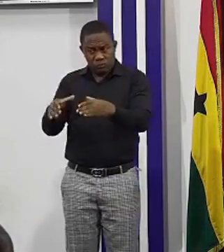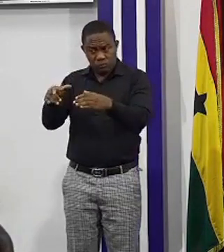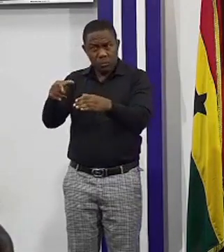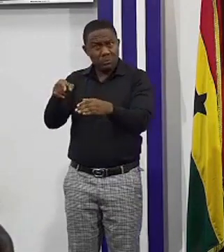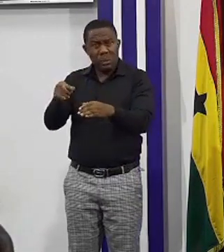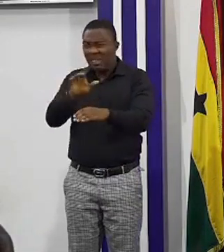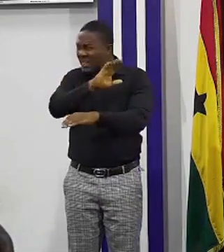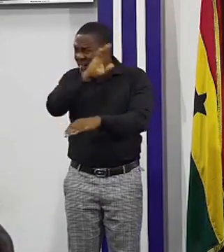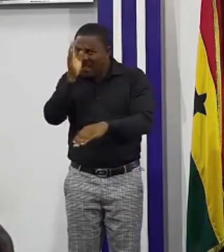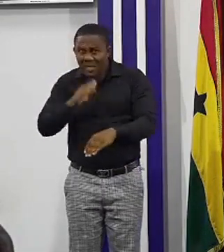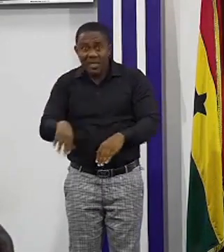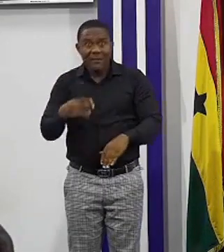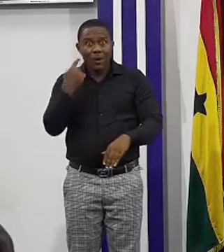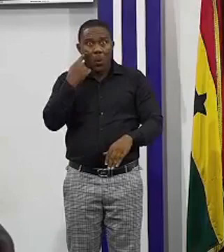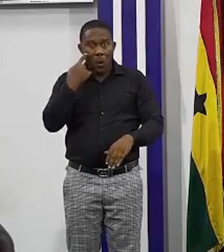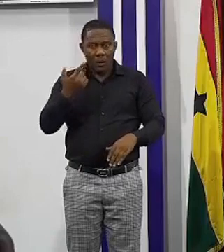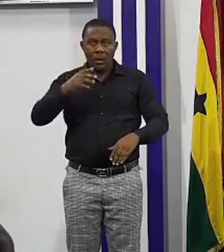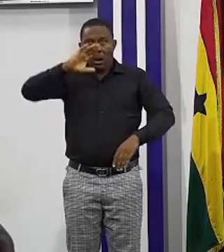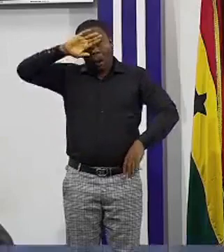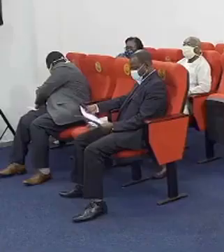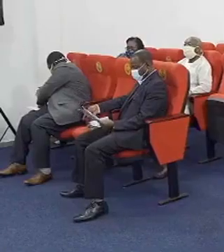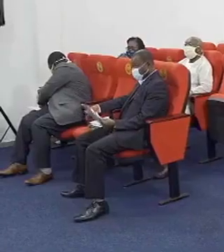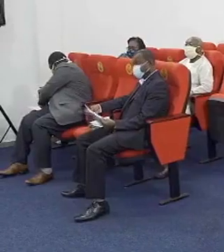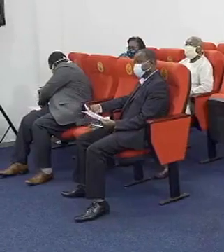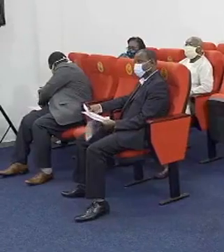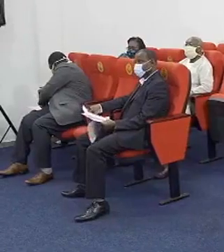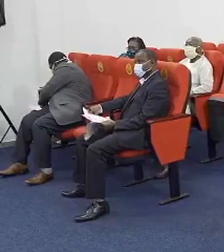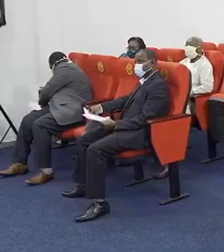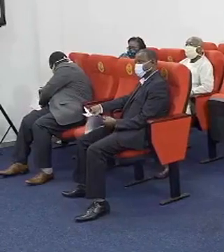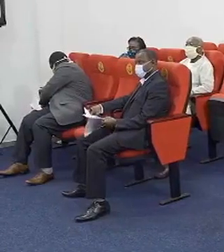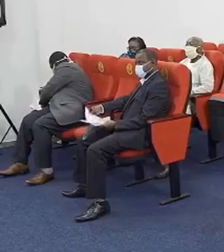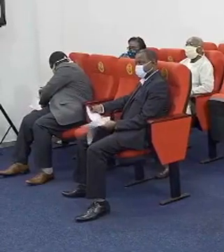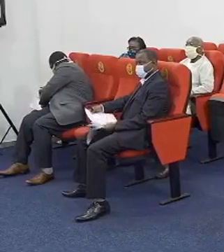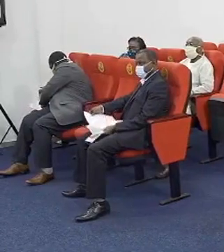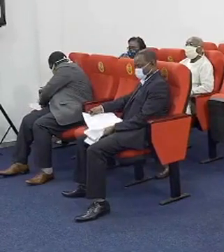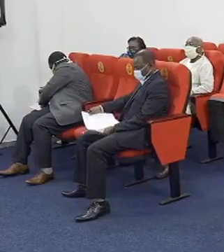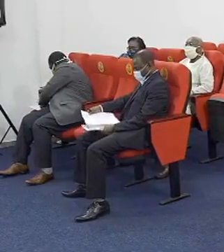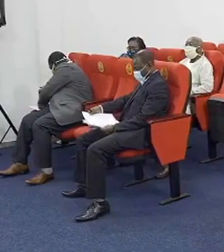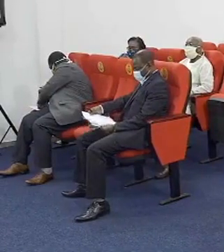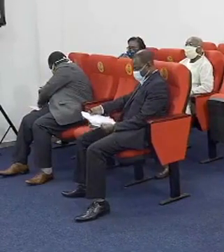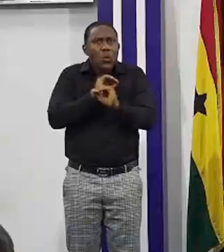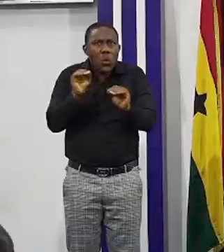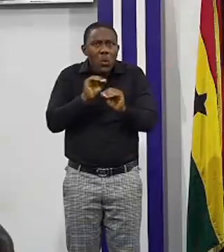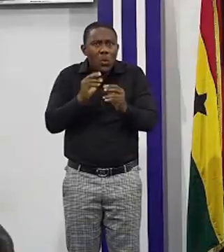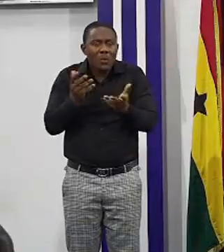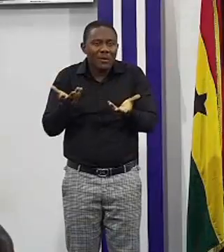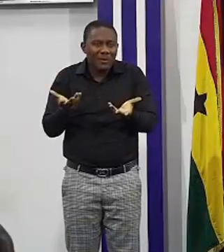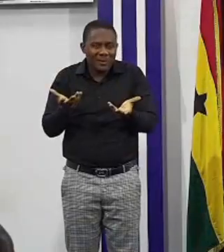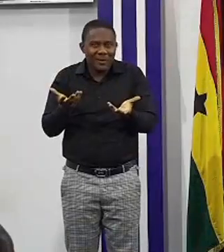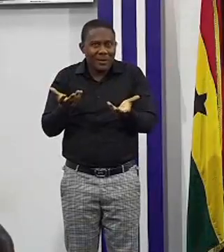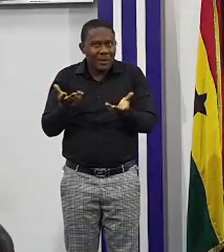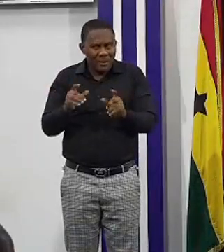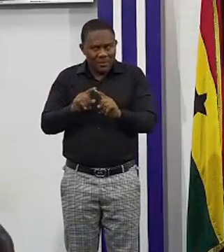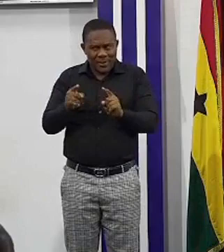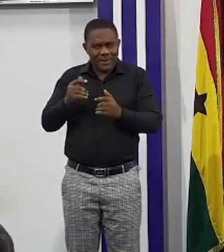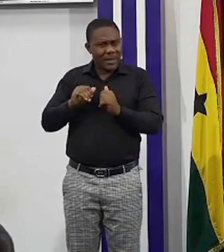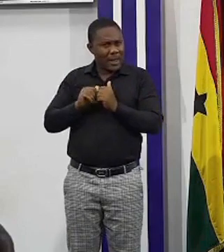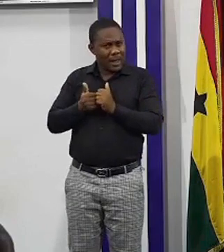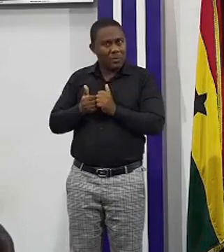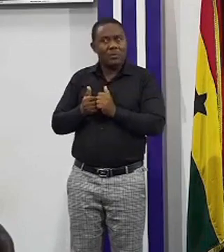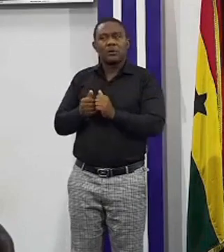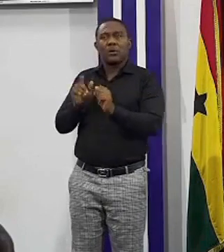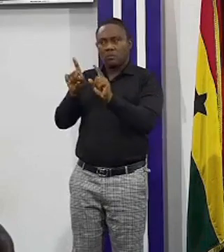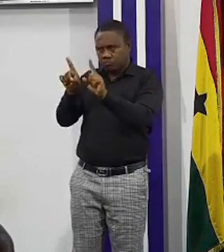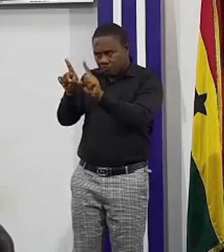populations. The view is that if you do that and you find these persons who have been exposed early, you can give them